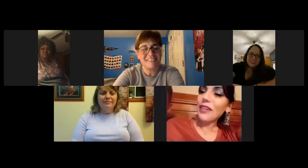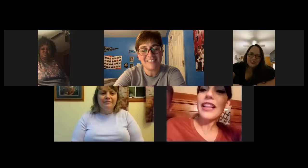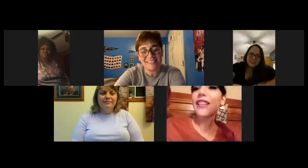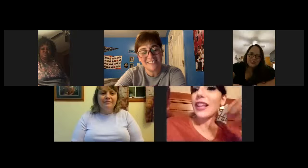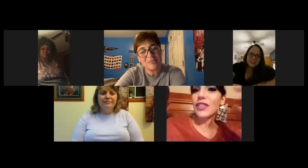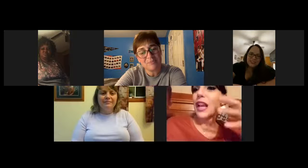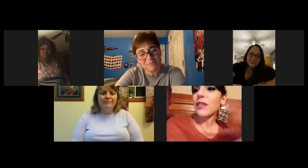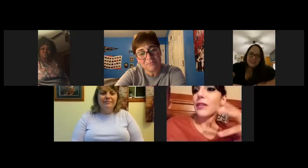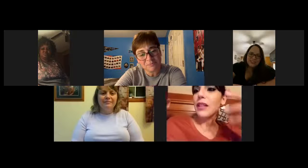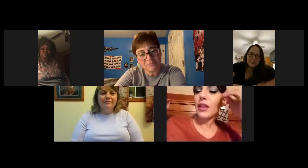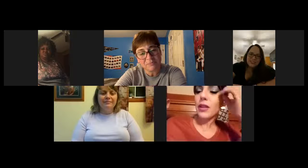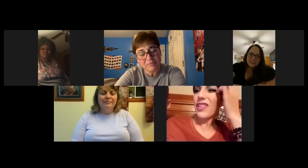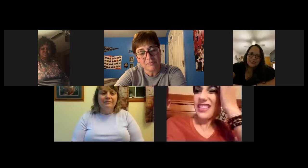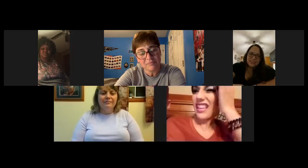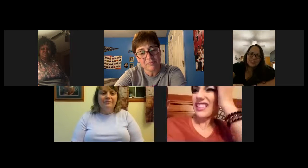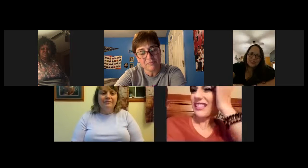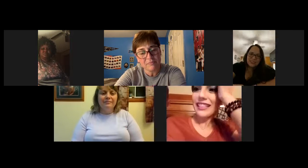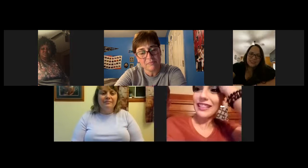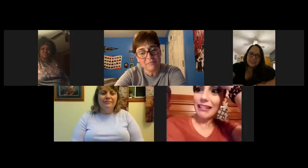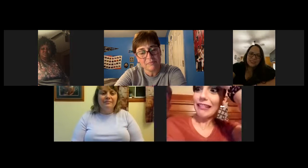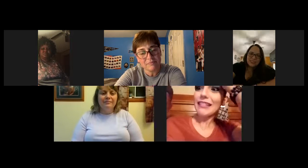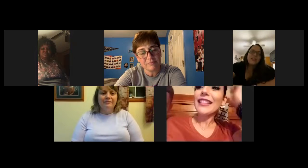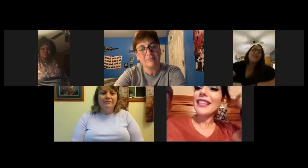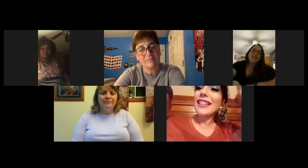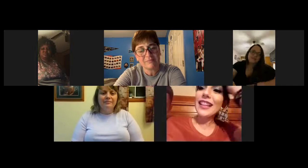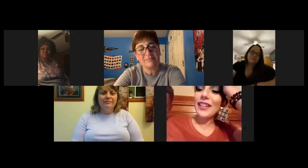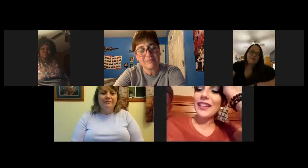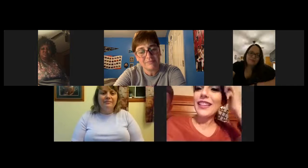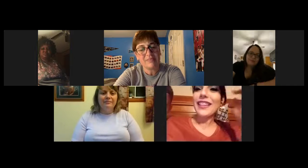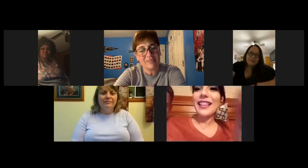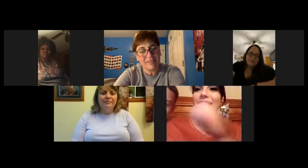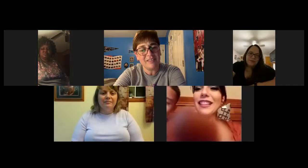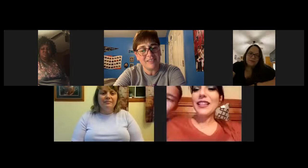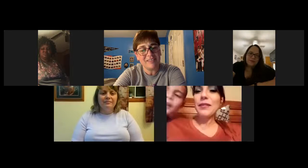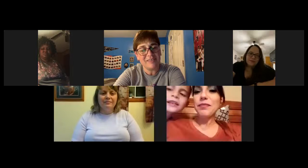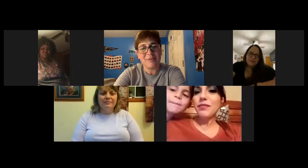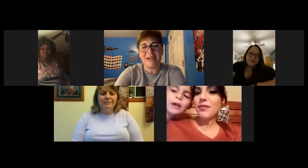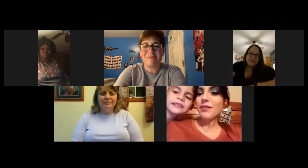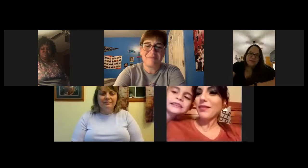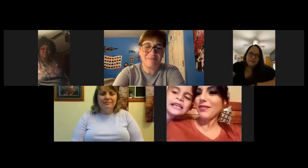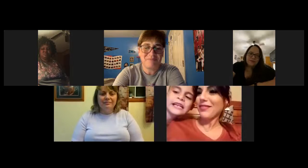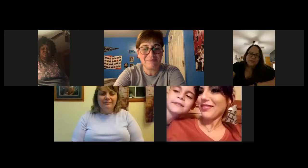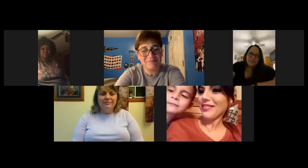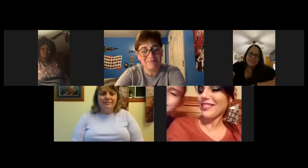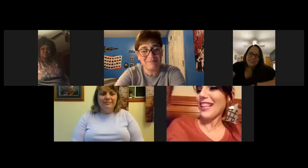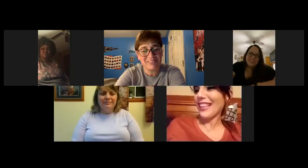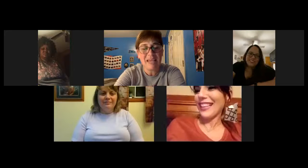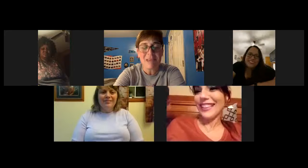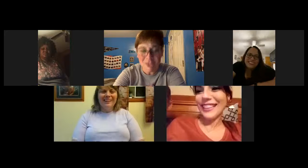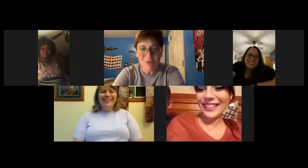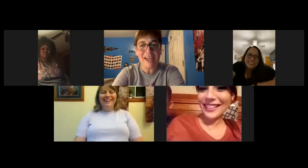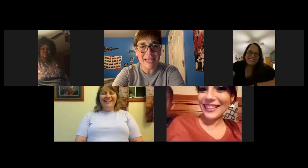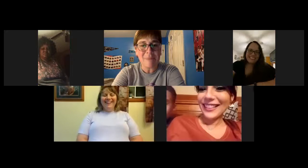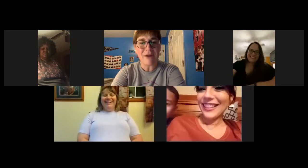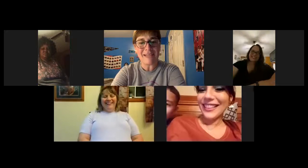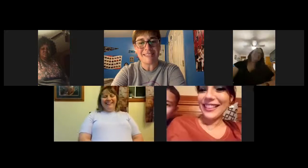la temporada. It's like just how depending on what you're saying in the sentence. Okay. Keep practicing.